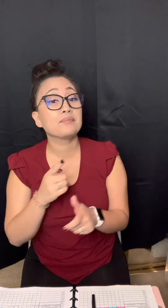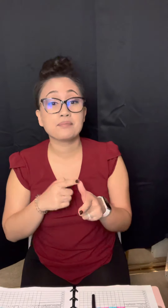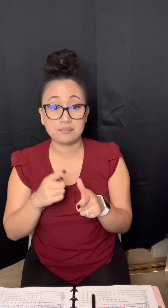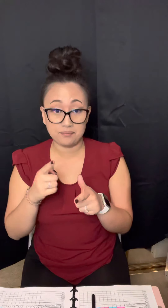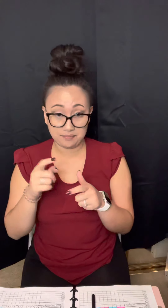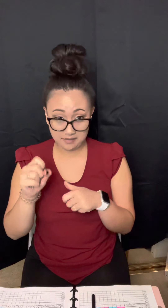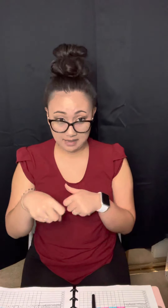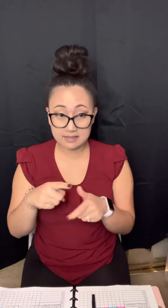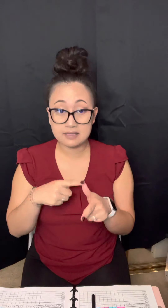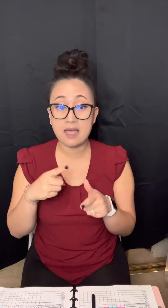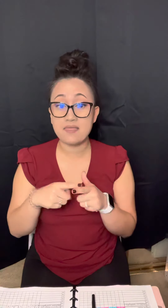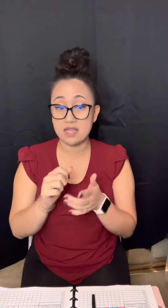1961.